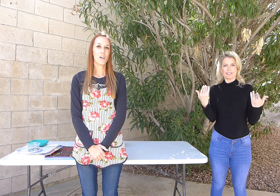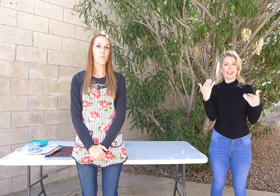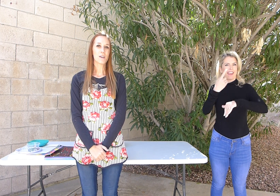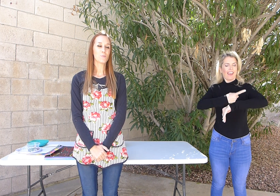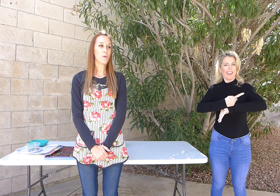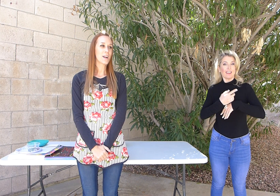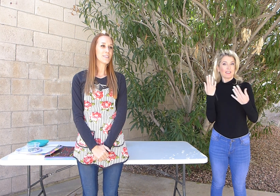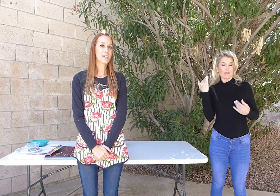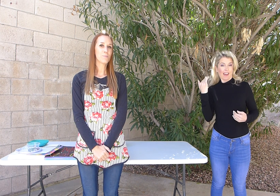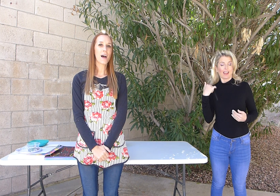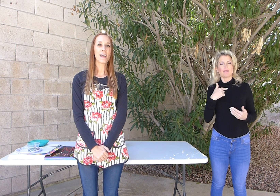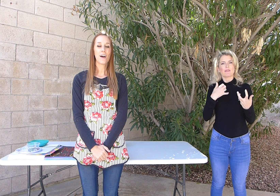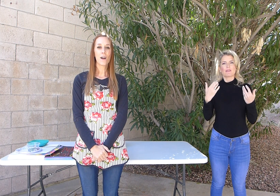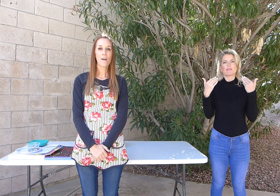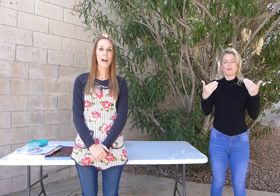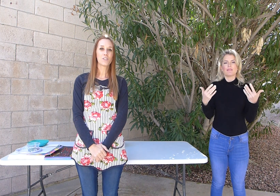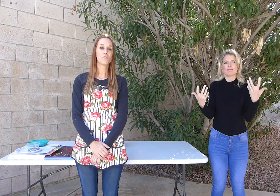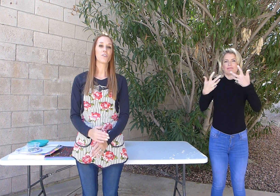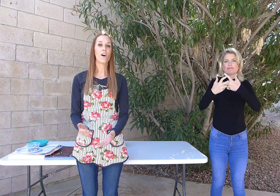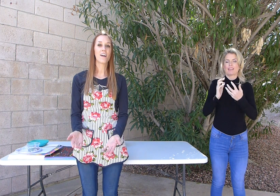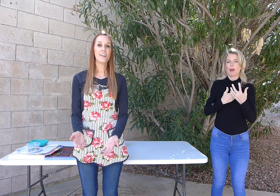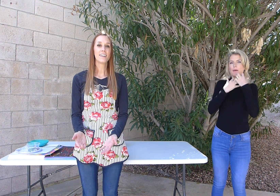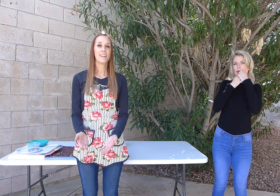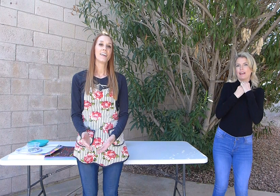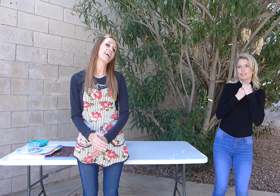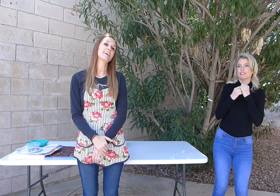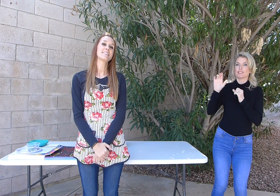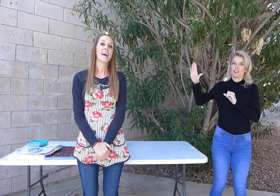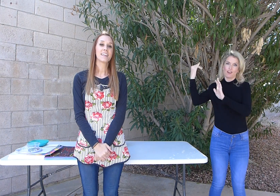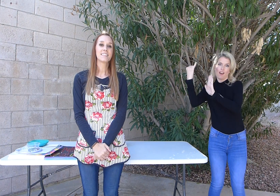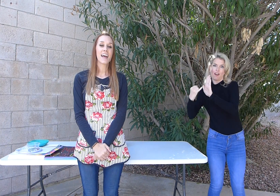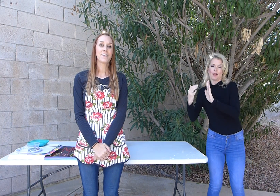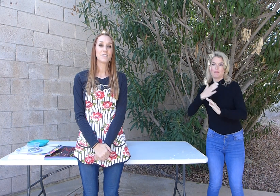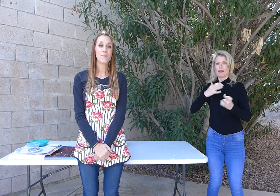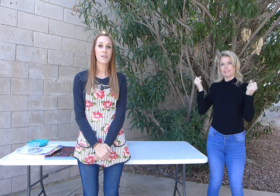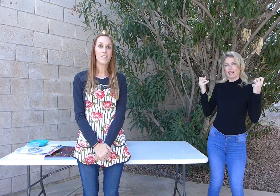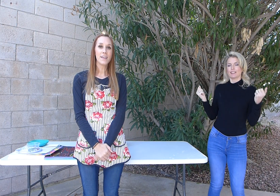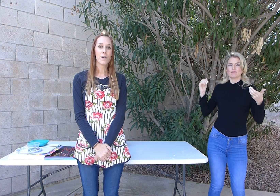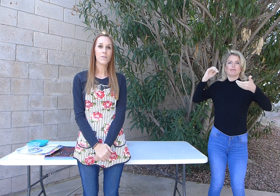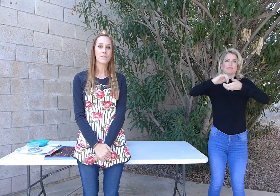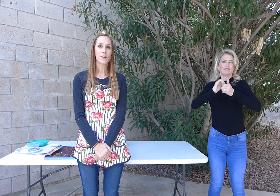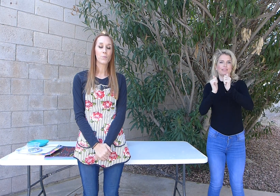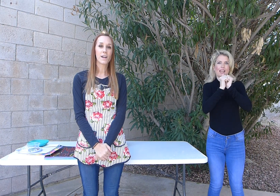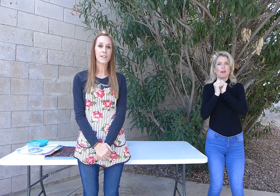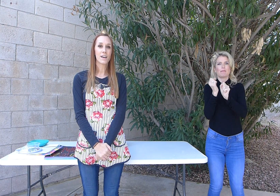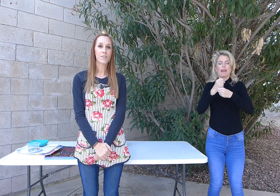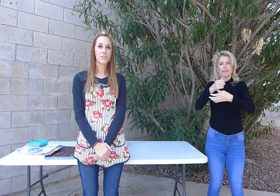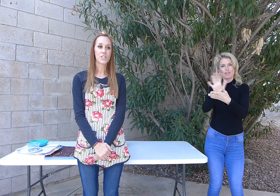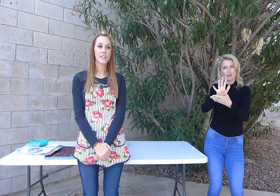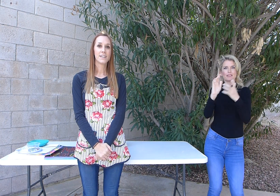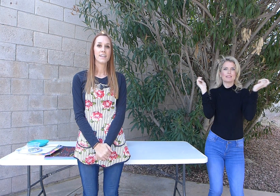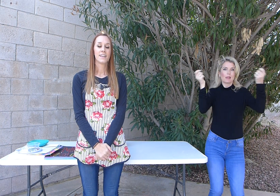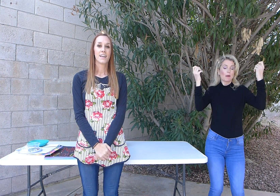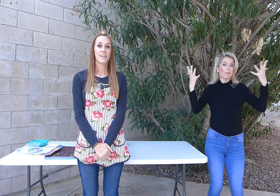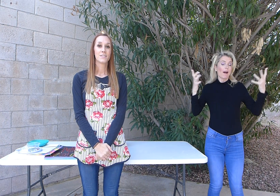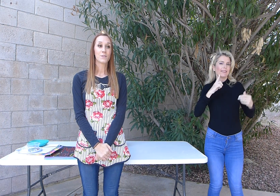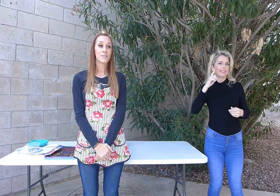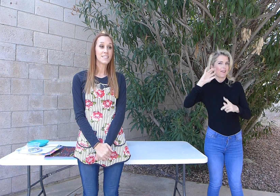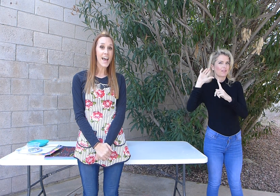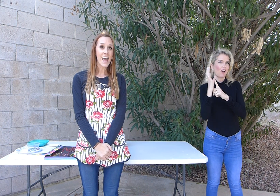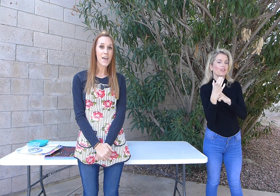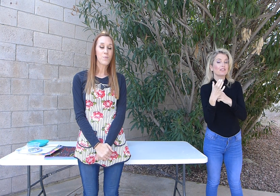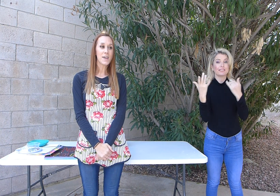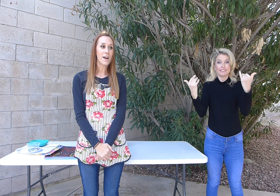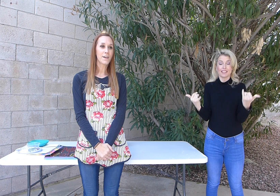today because we wanted to combine our passion for art and sign together to make a video celebrating deaf culture.